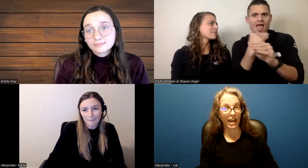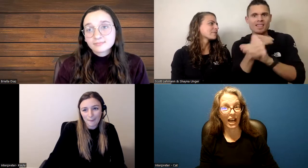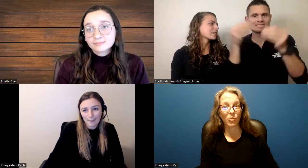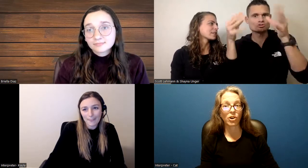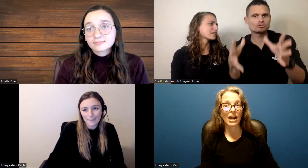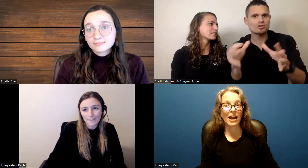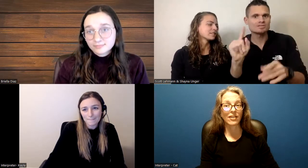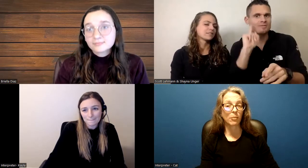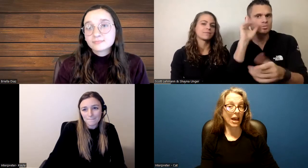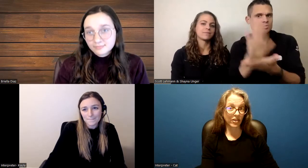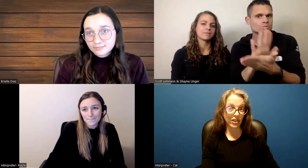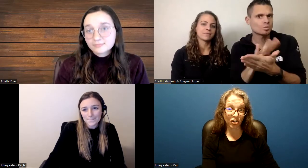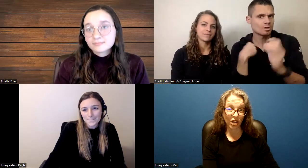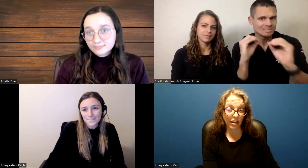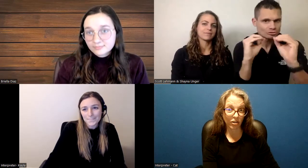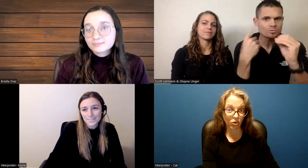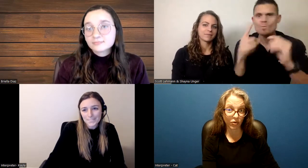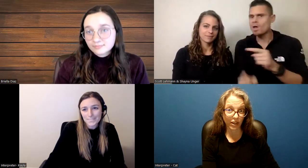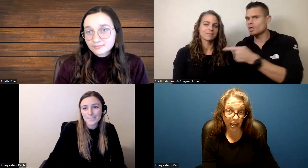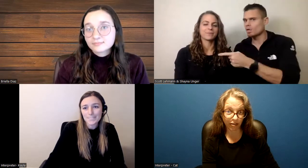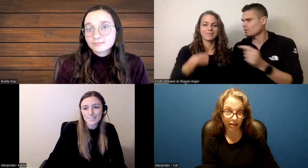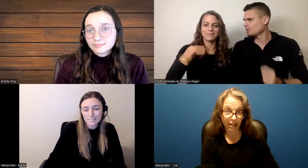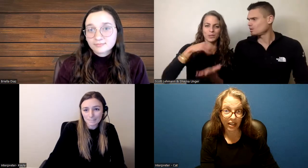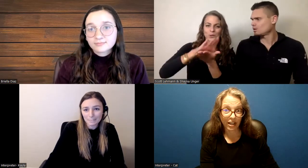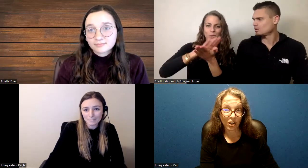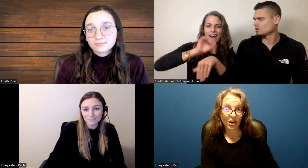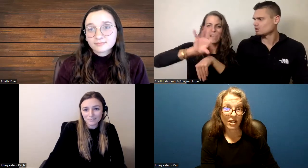understand. I work as a math teacher at the School for the Deaf.